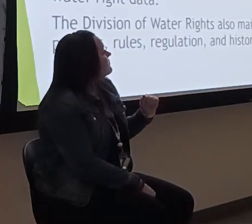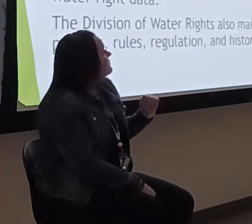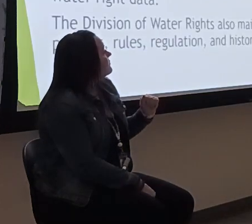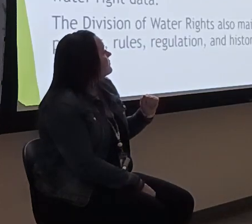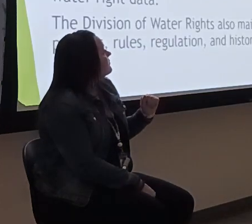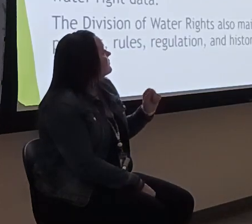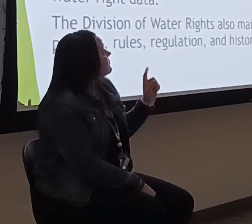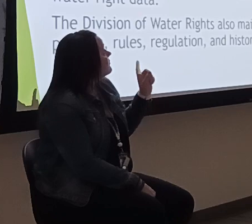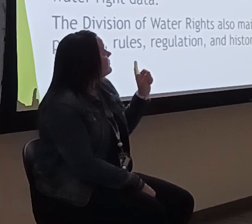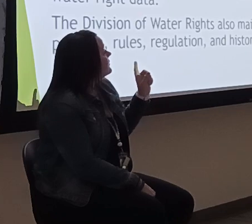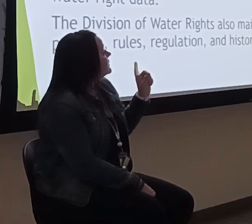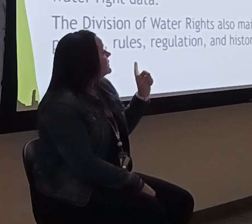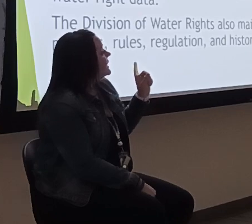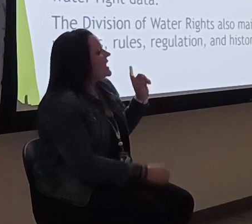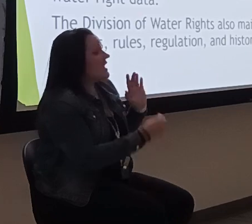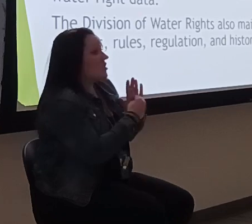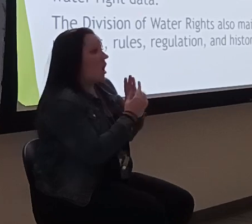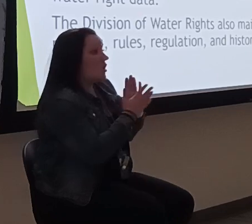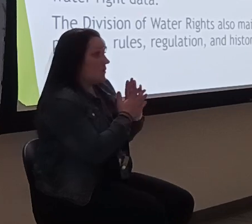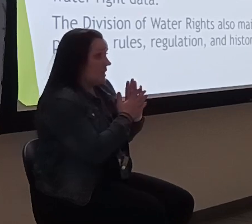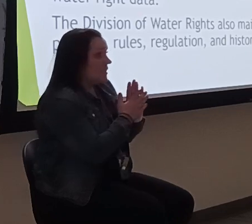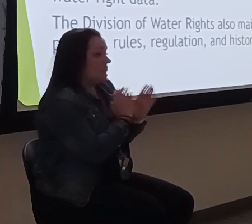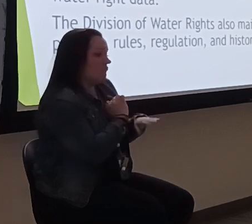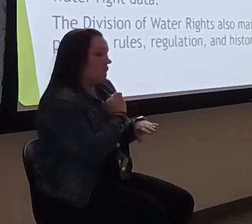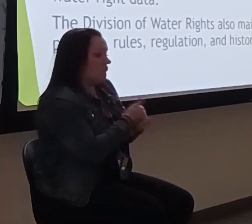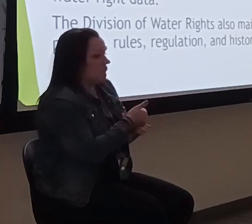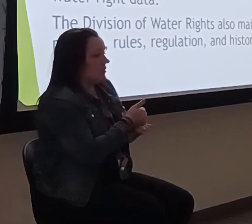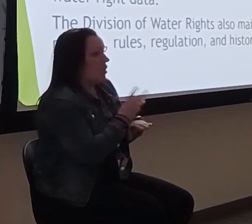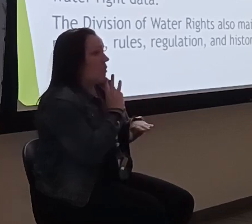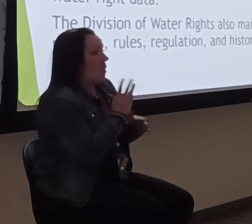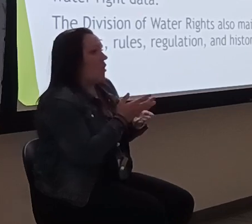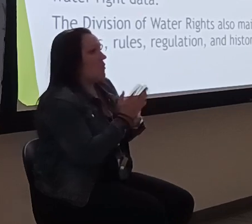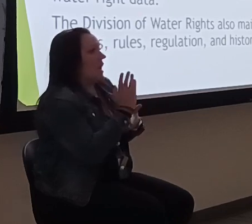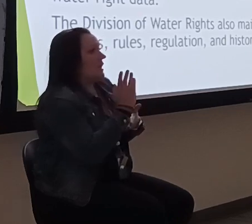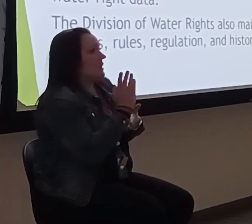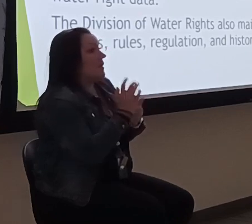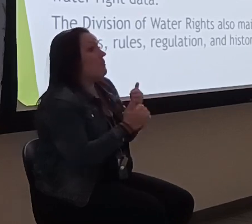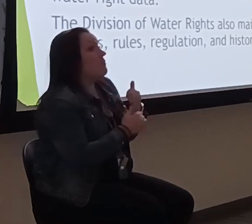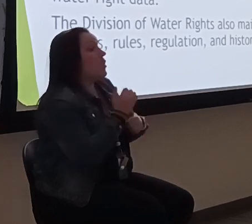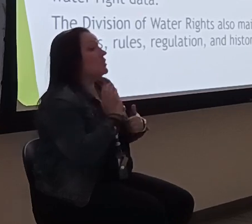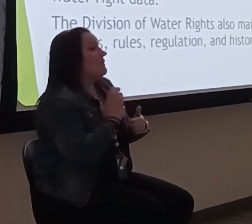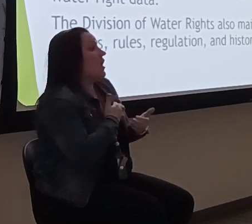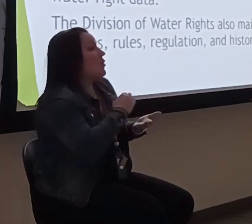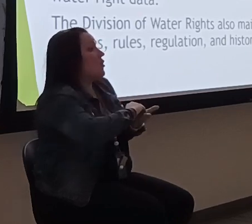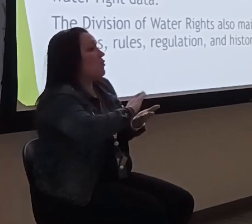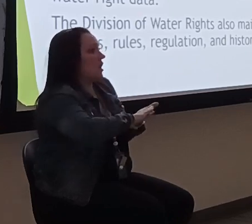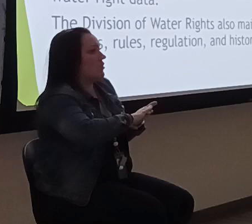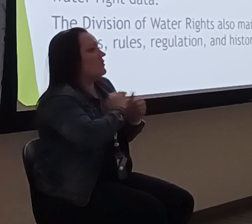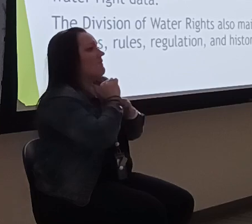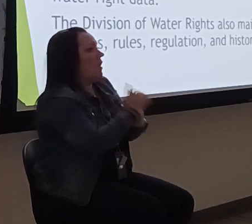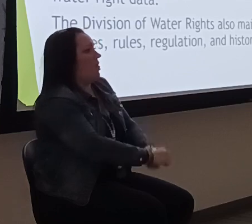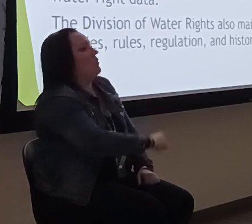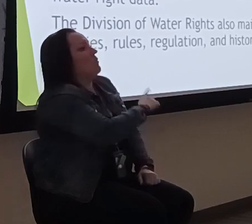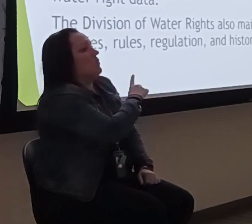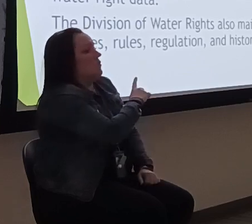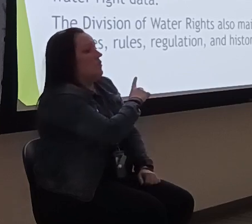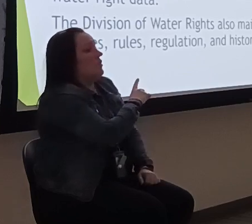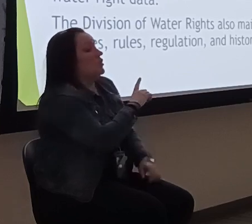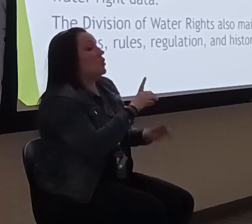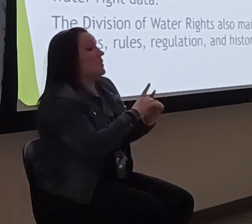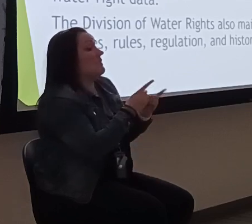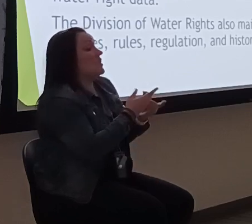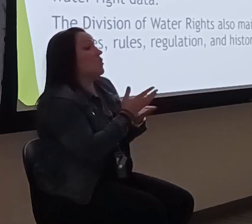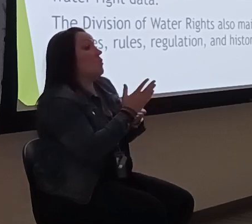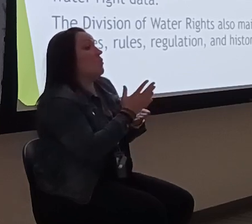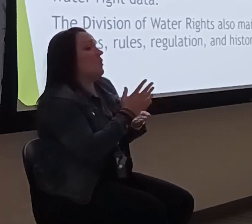So these documents are what establish the water right and what most of our records are based on. So the Division of Water Rights